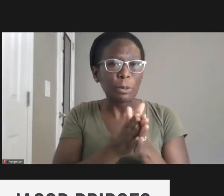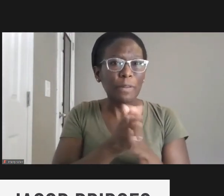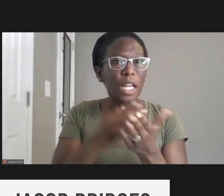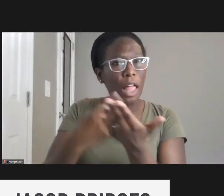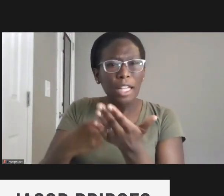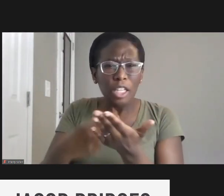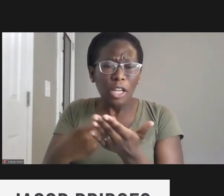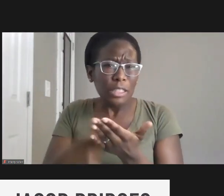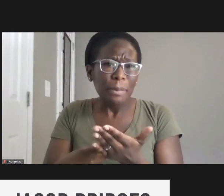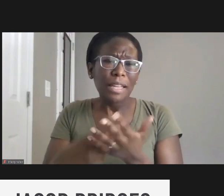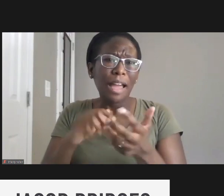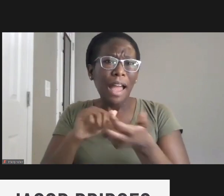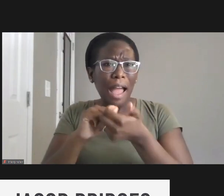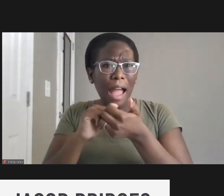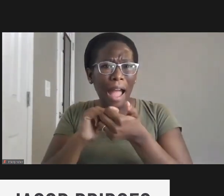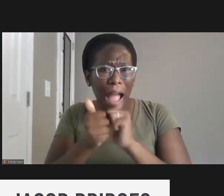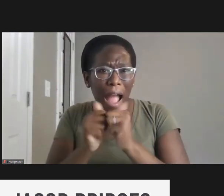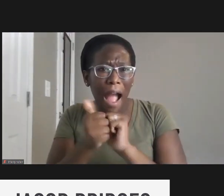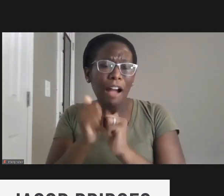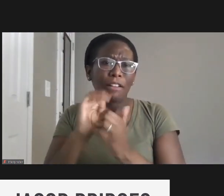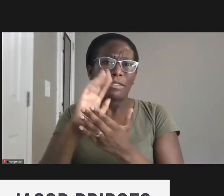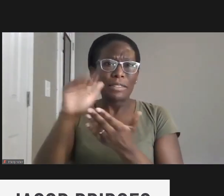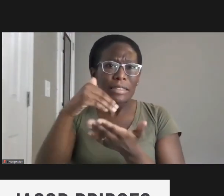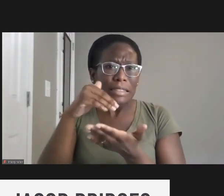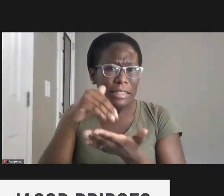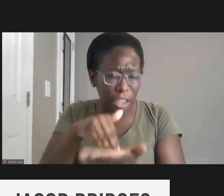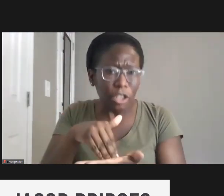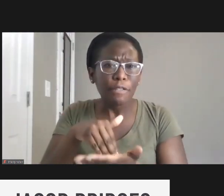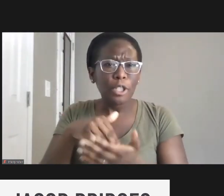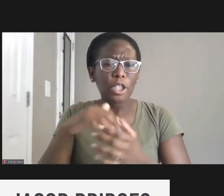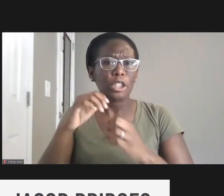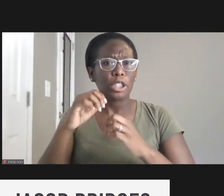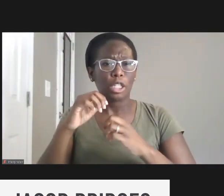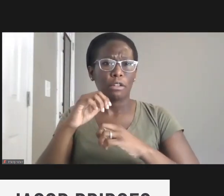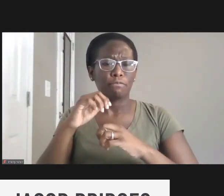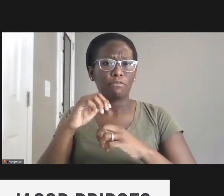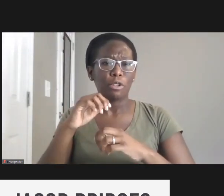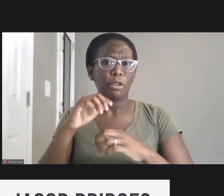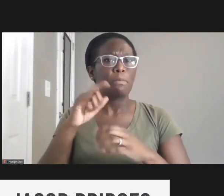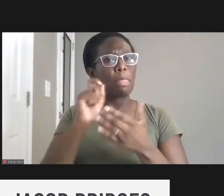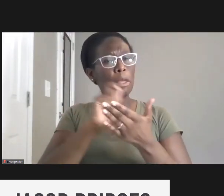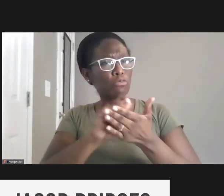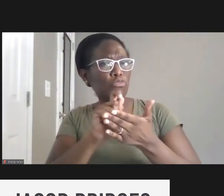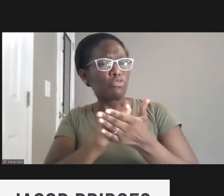how centers are written in the framework of the Americans with Disabilities Act.